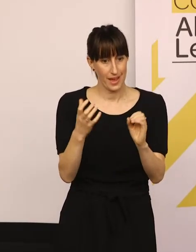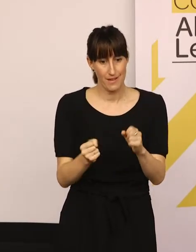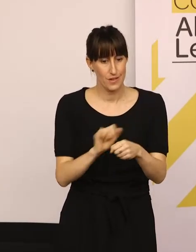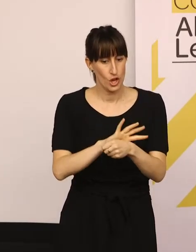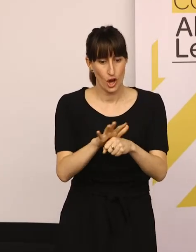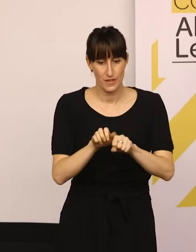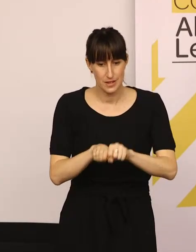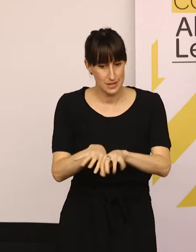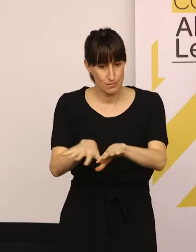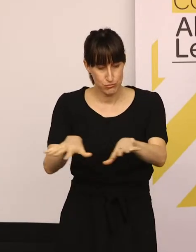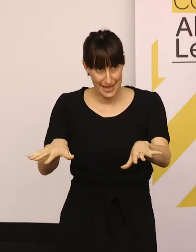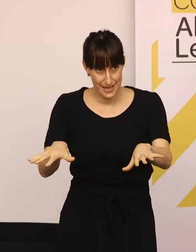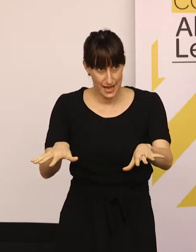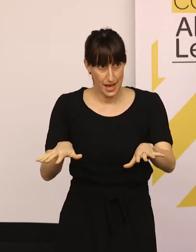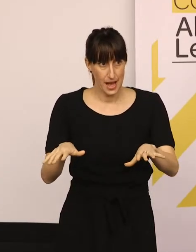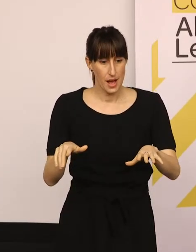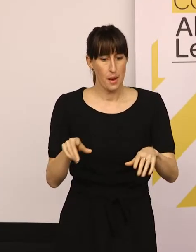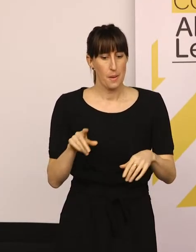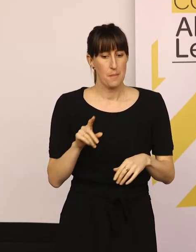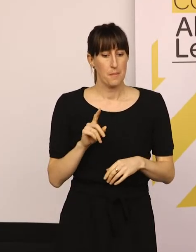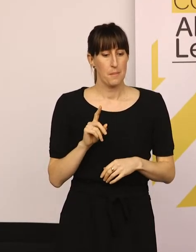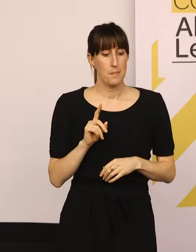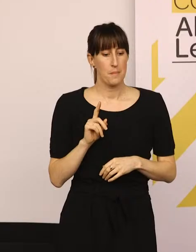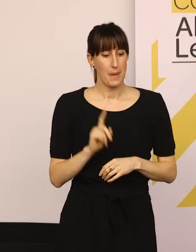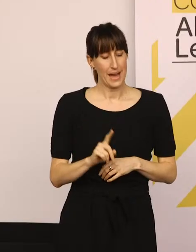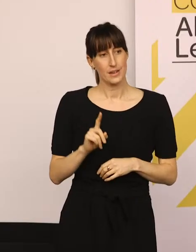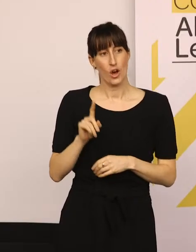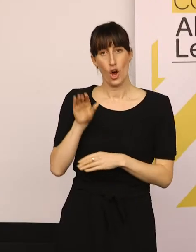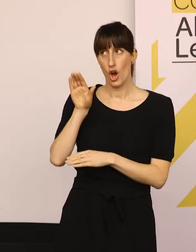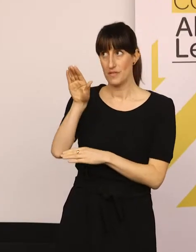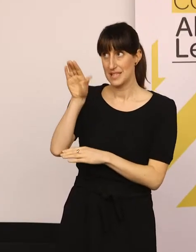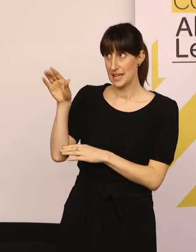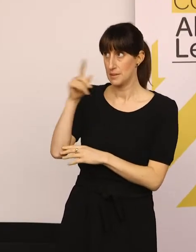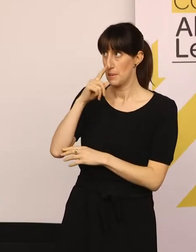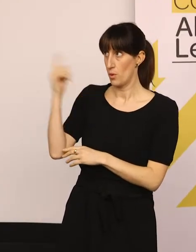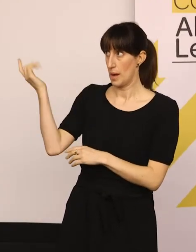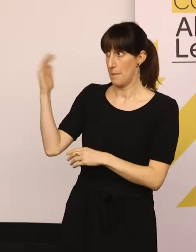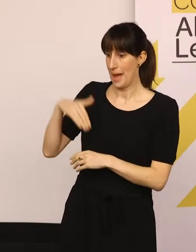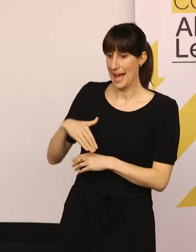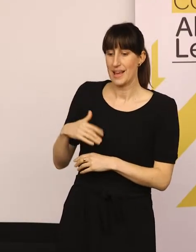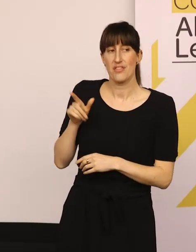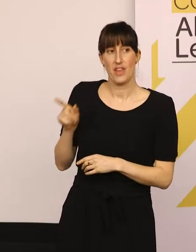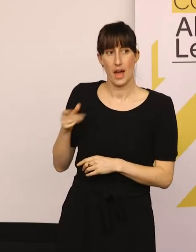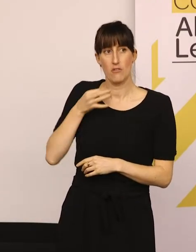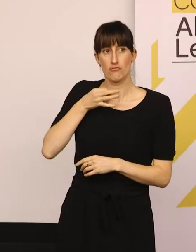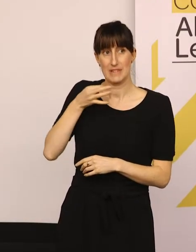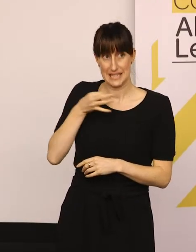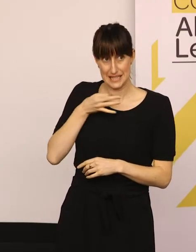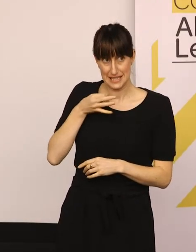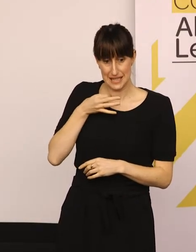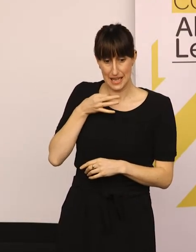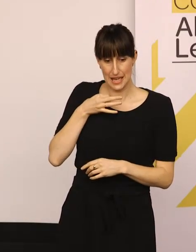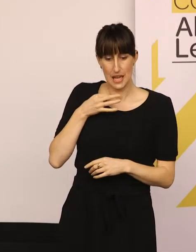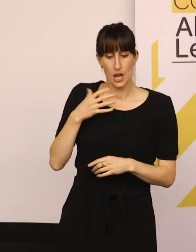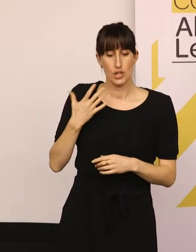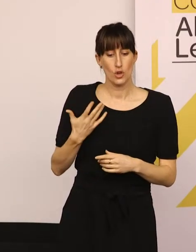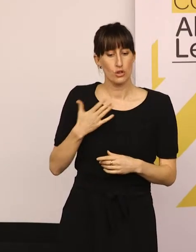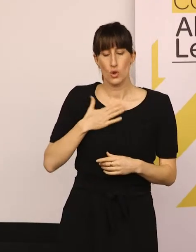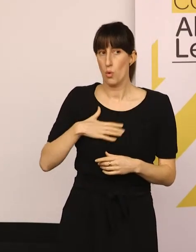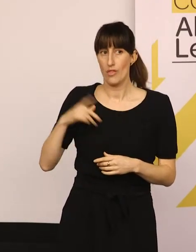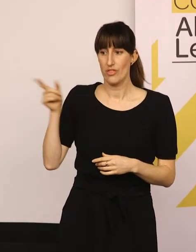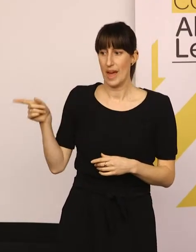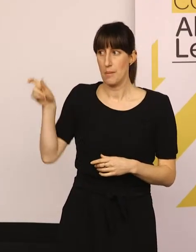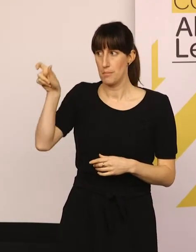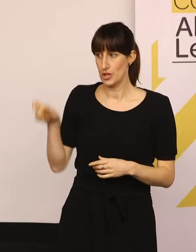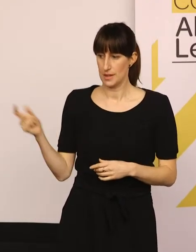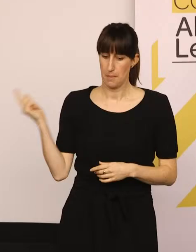onshore. So this is part of ensuring that we are reducing the risk to as low as possible of an imported case